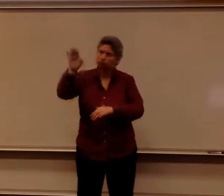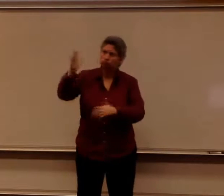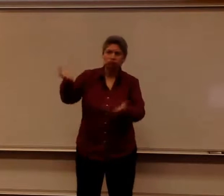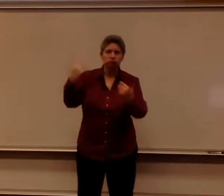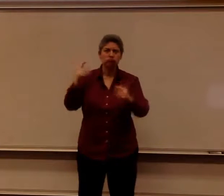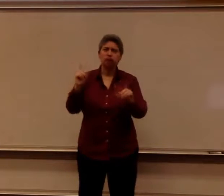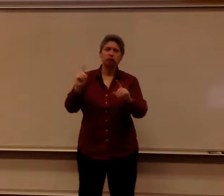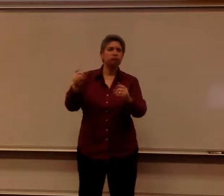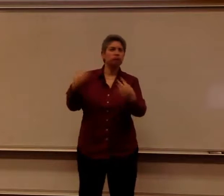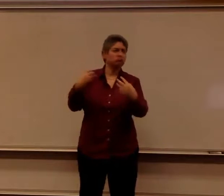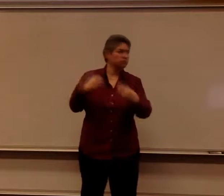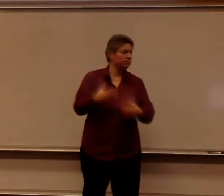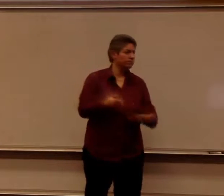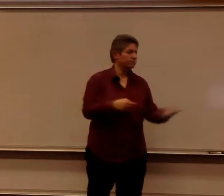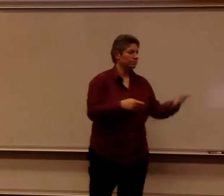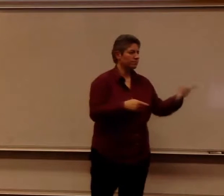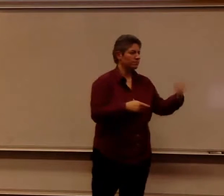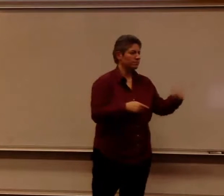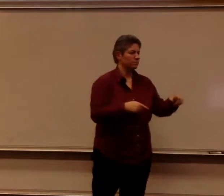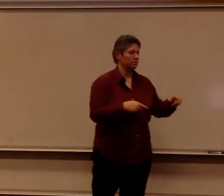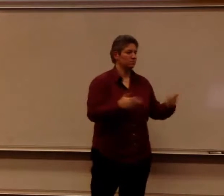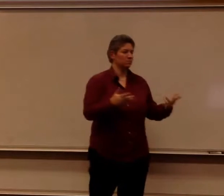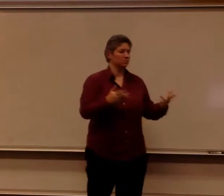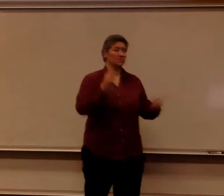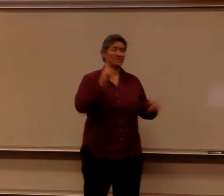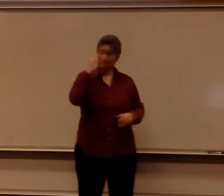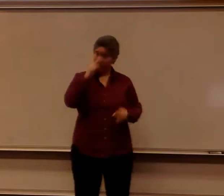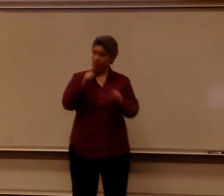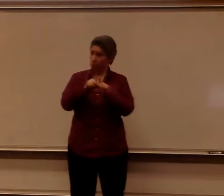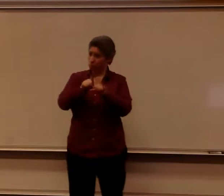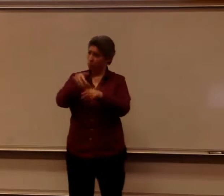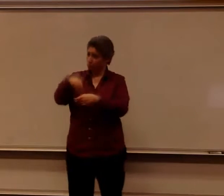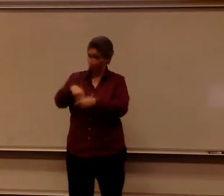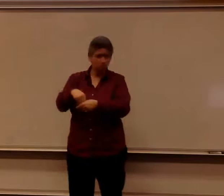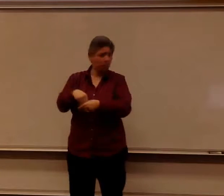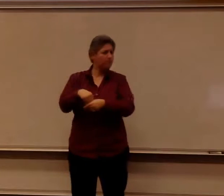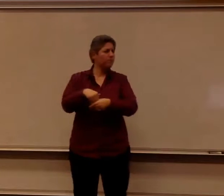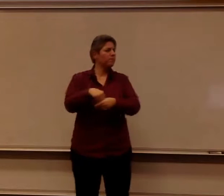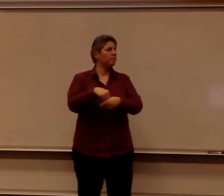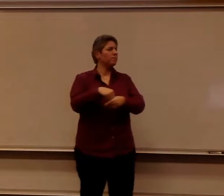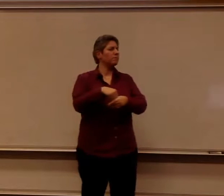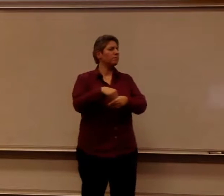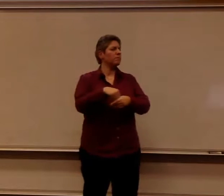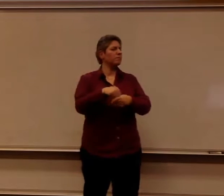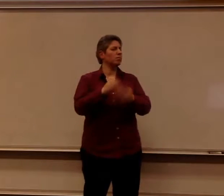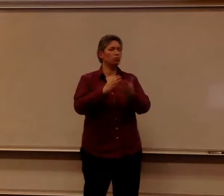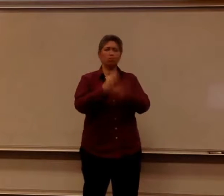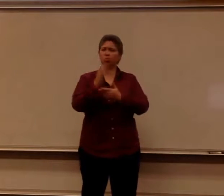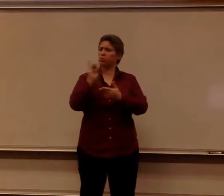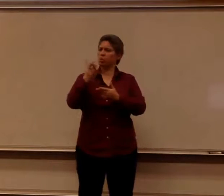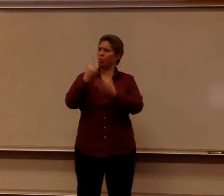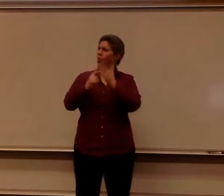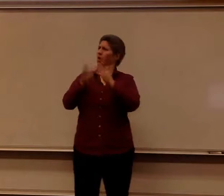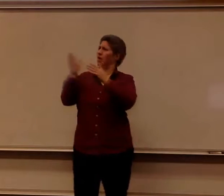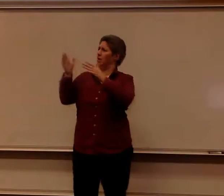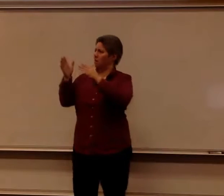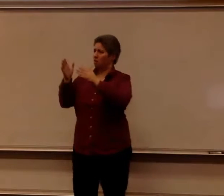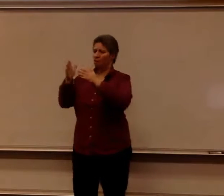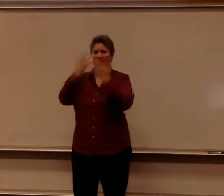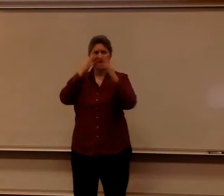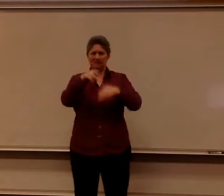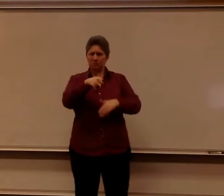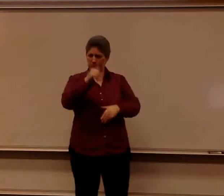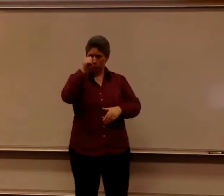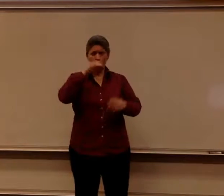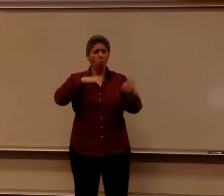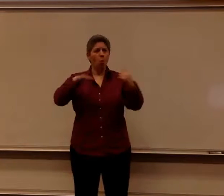what we expect to see the councils having open meetings and consultations that you can attend and contribute to. So deaf people, deaf-blind people with their platform